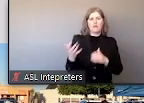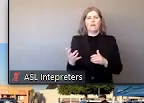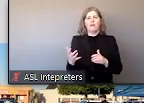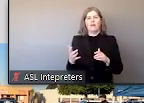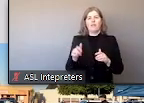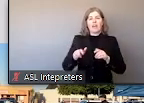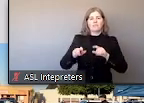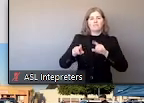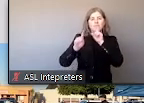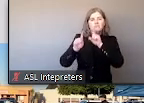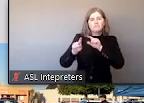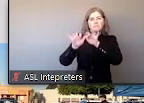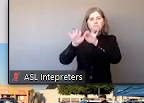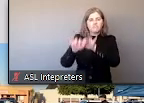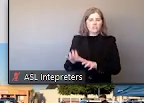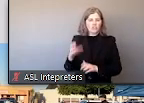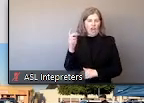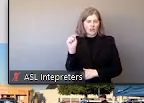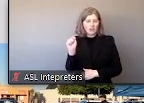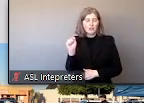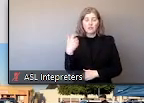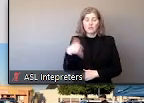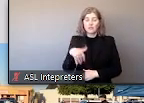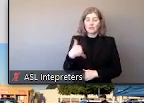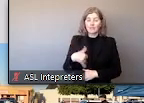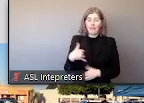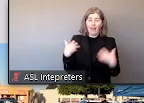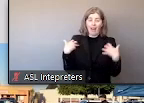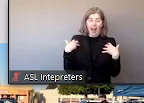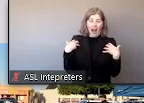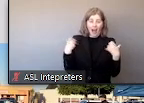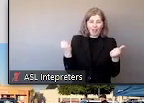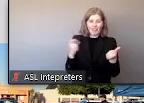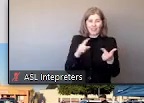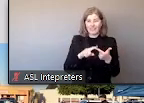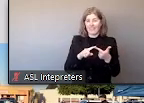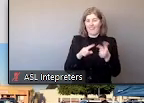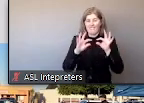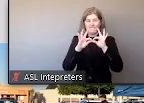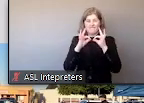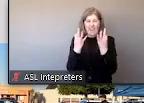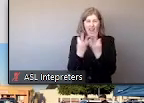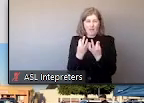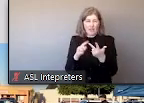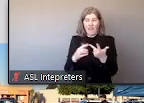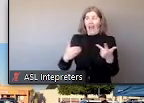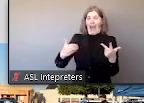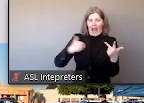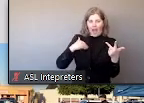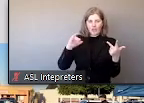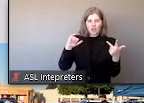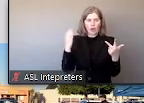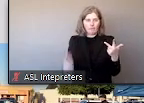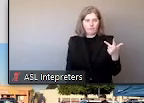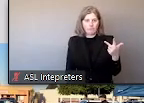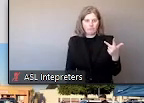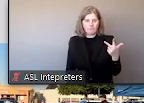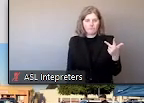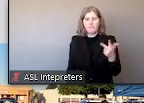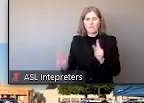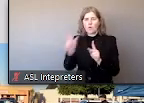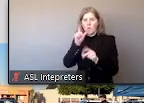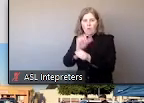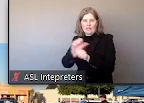in the chat. And I've got to say that health, family, and having a job for the people who work in state government